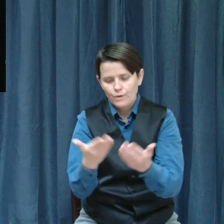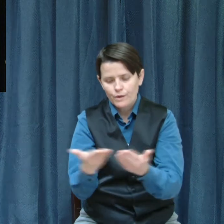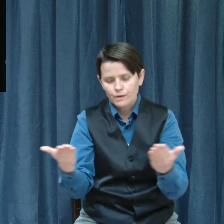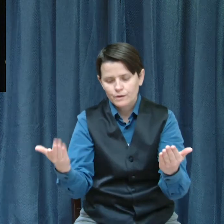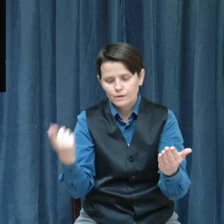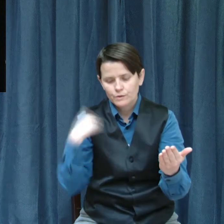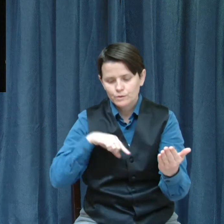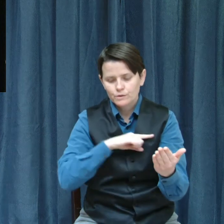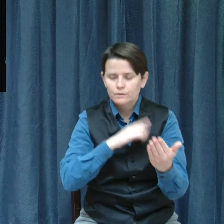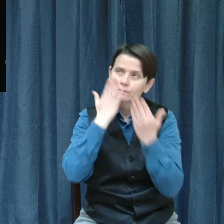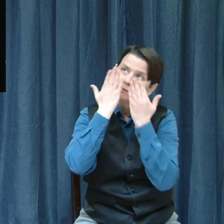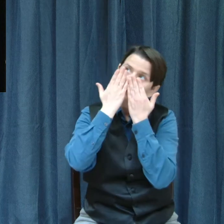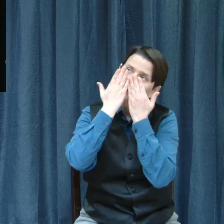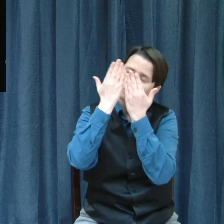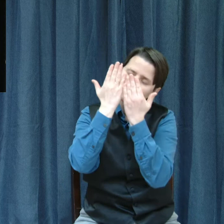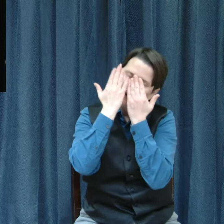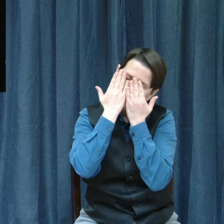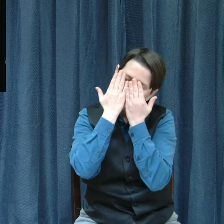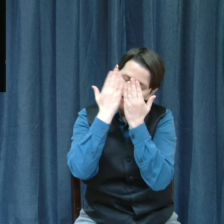And so it is.